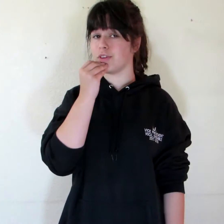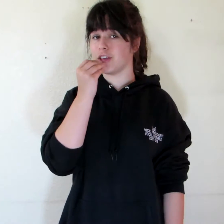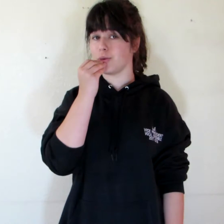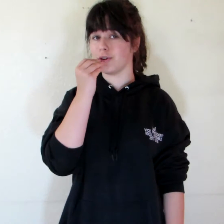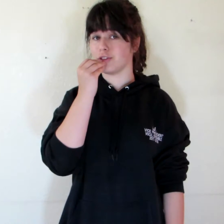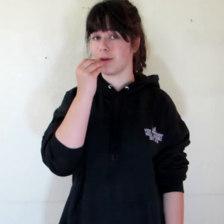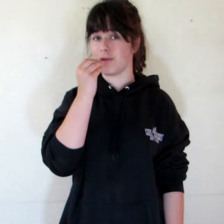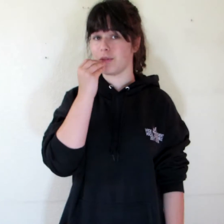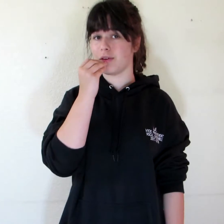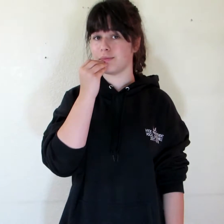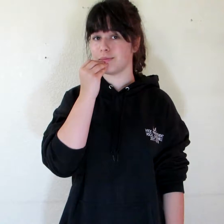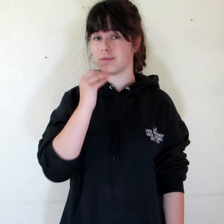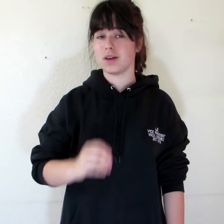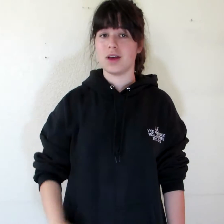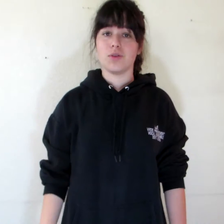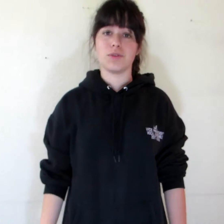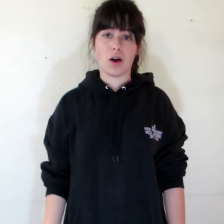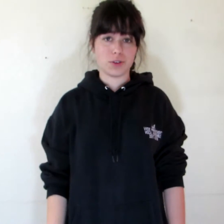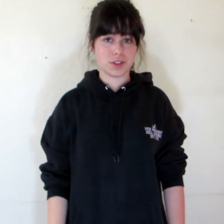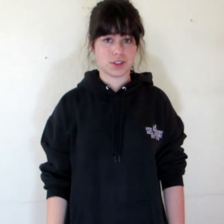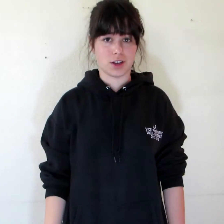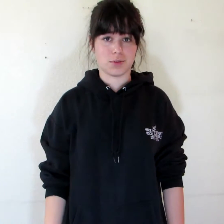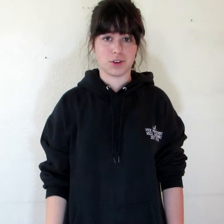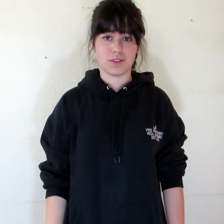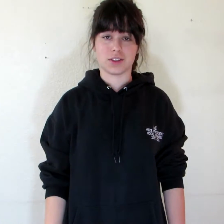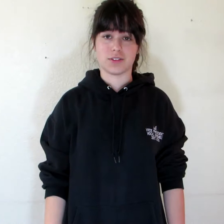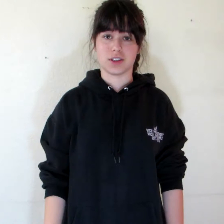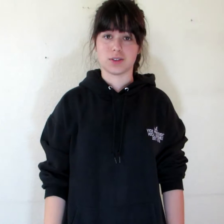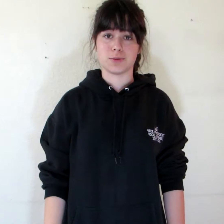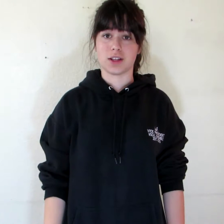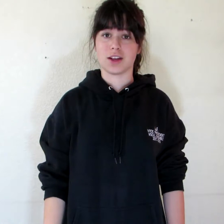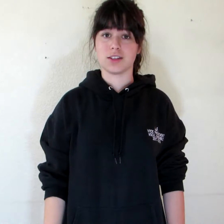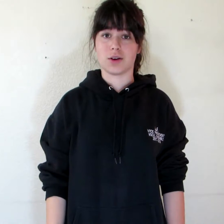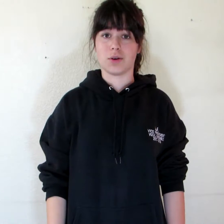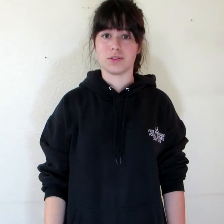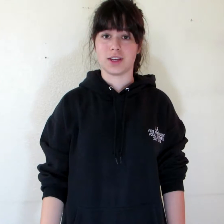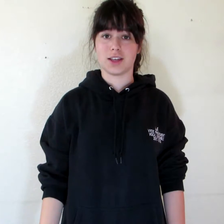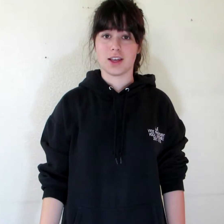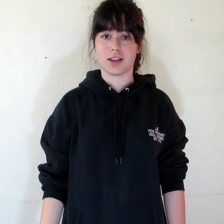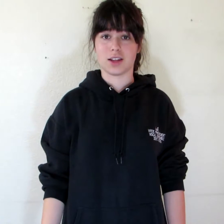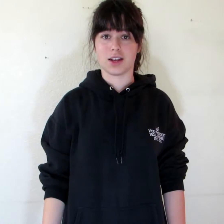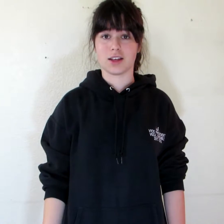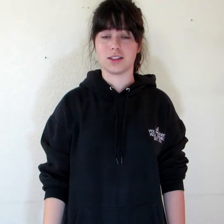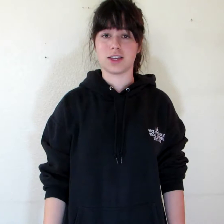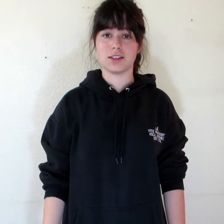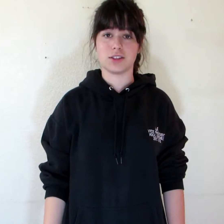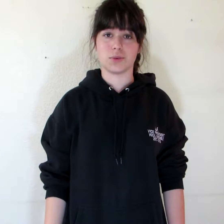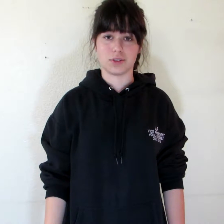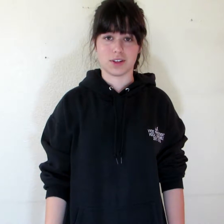it towards your mouth. We've gone over this sign in previous videos, but I'd like to go over it and get it condensed into one video